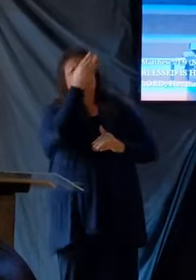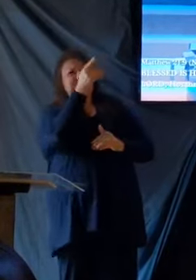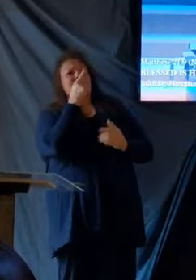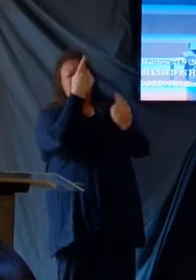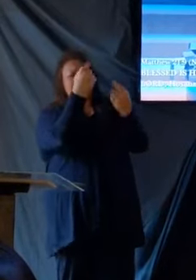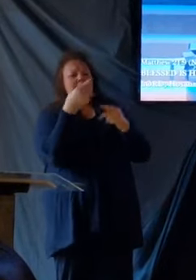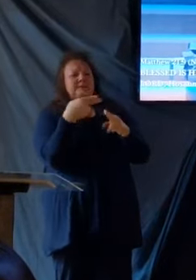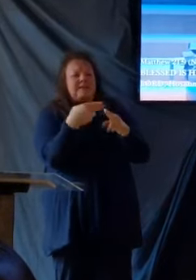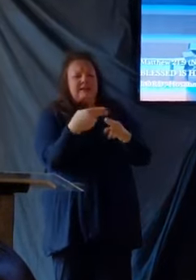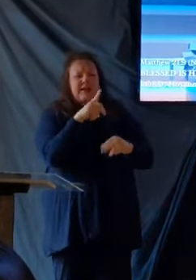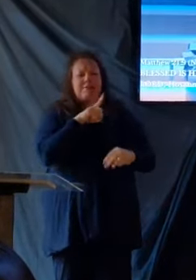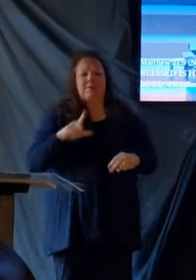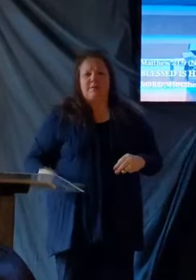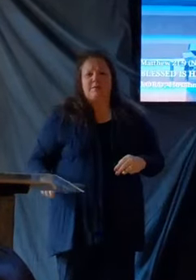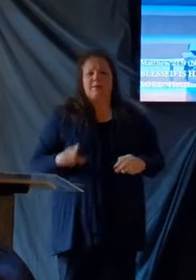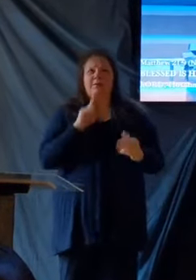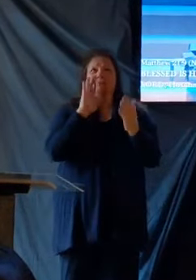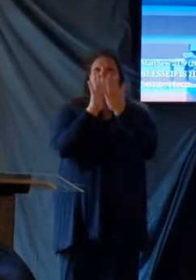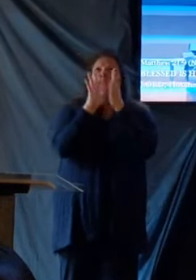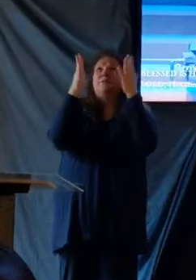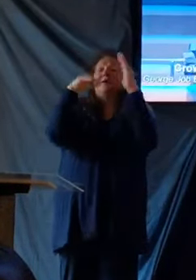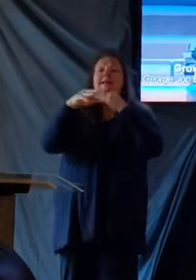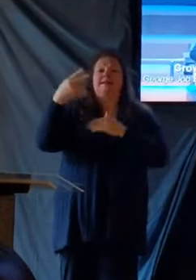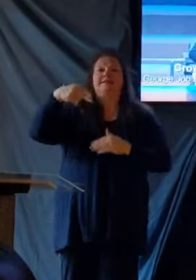Lord. Hosanna in the highest.'"